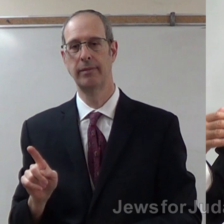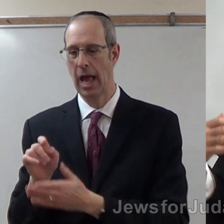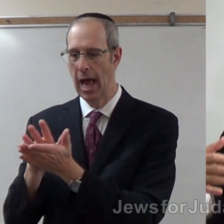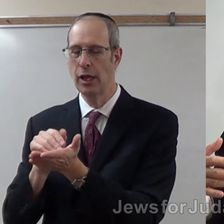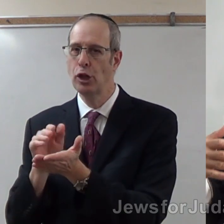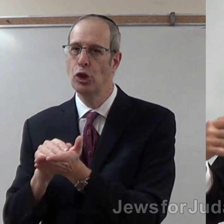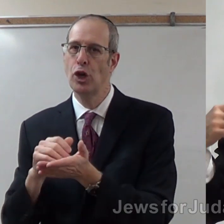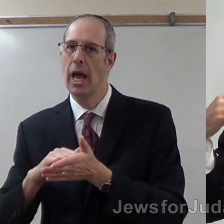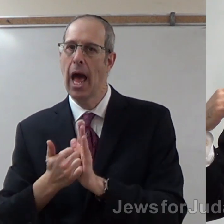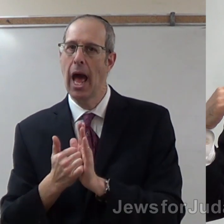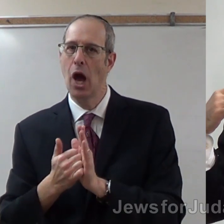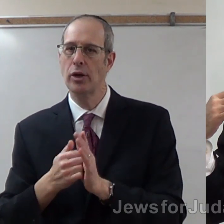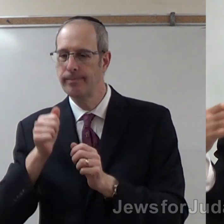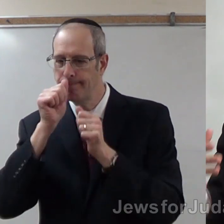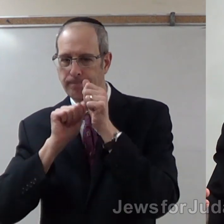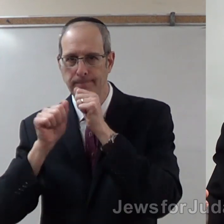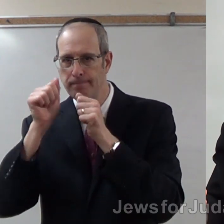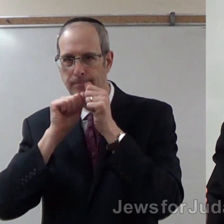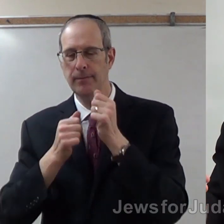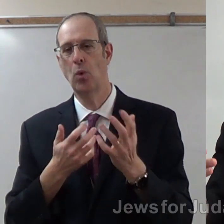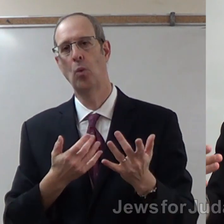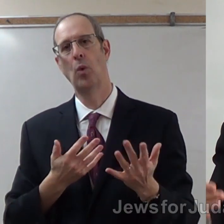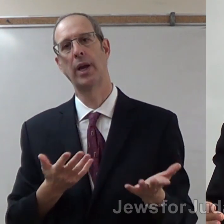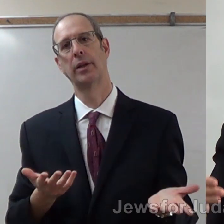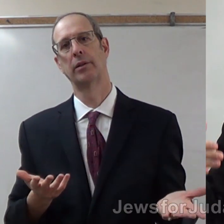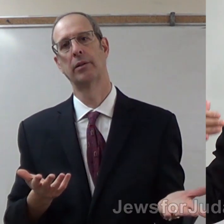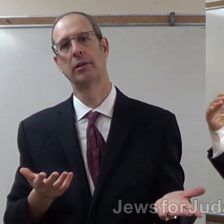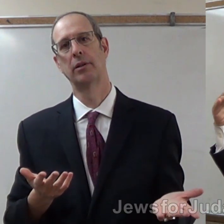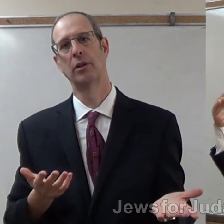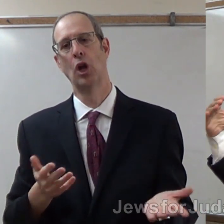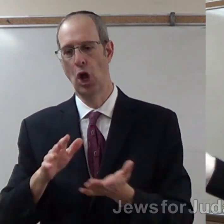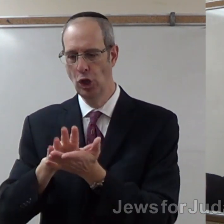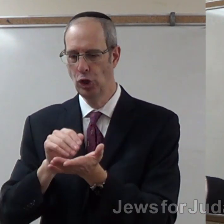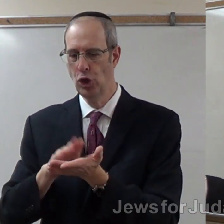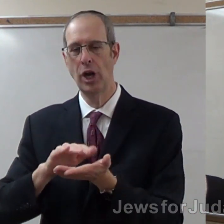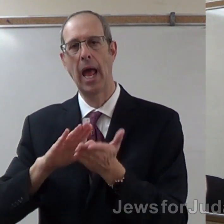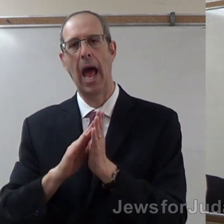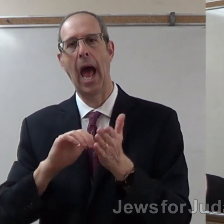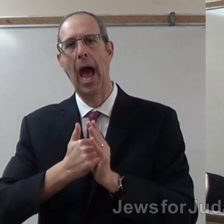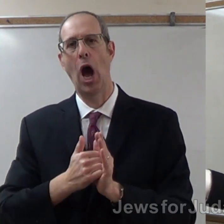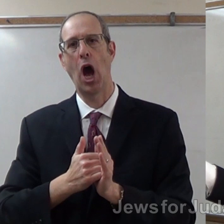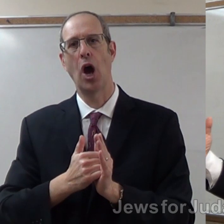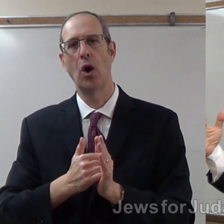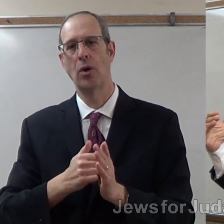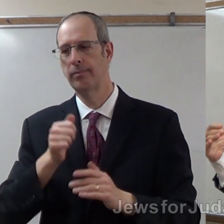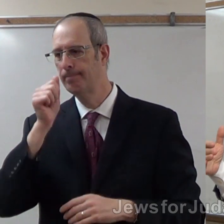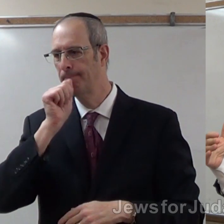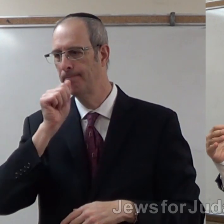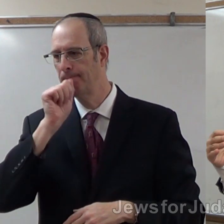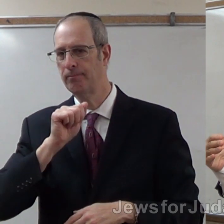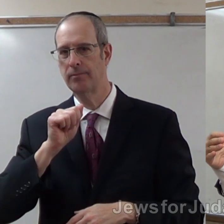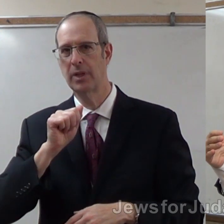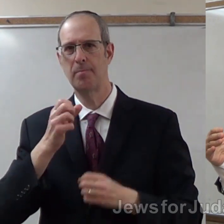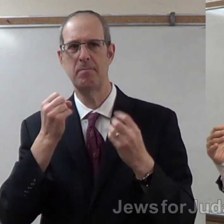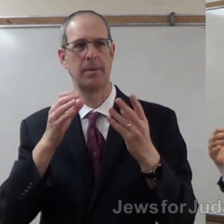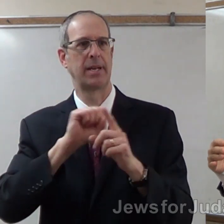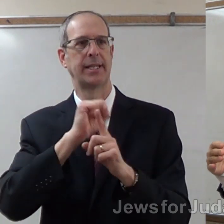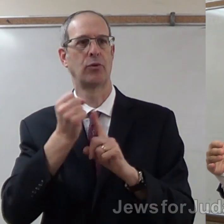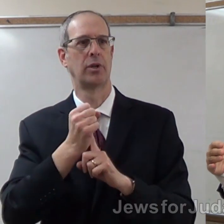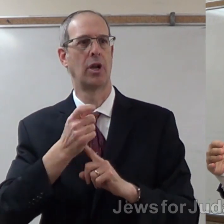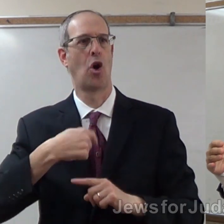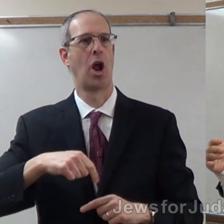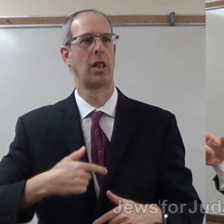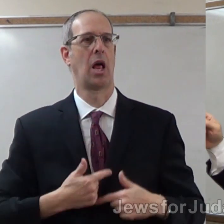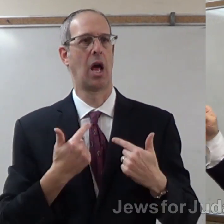learn how to just wait. Learn how to be patient. There are many situations in